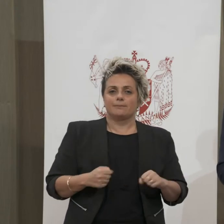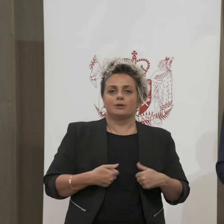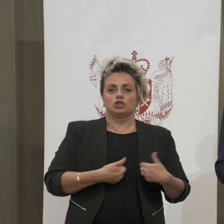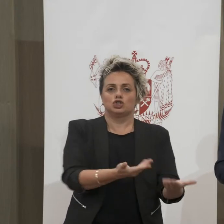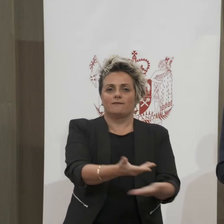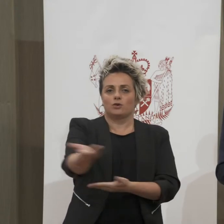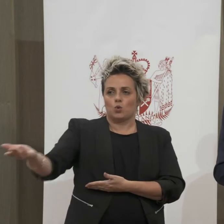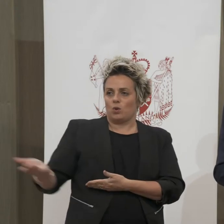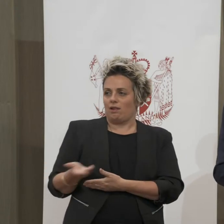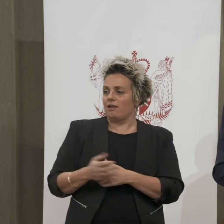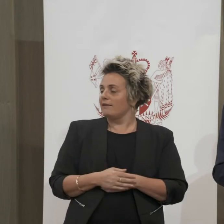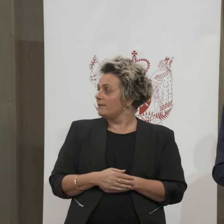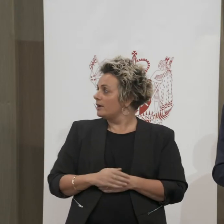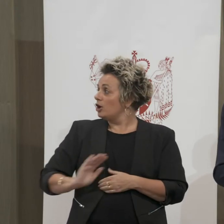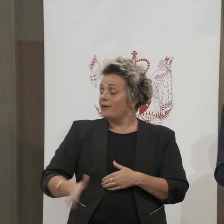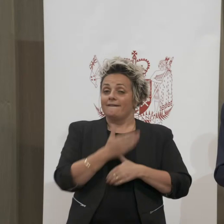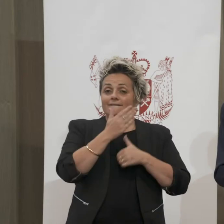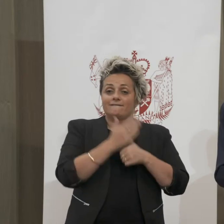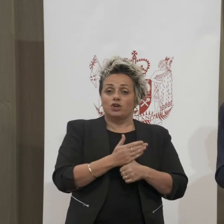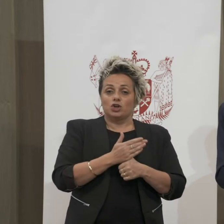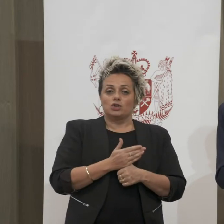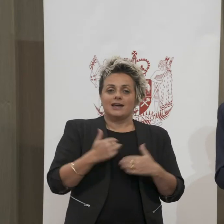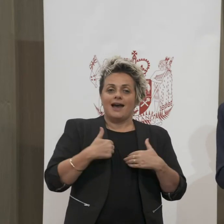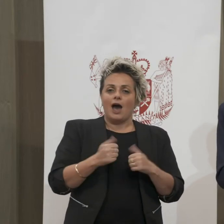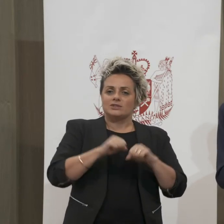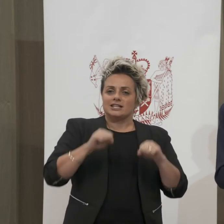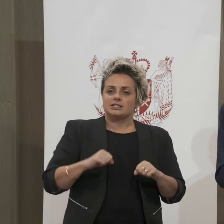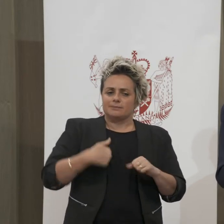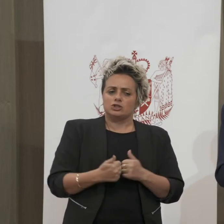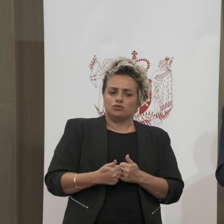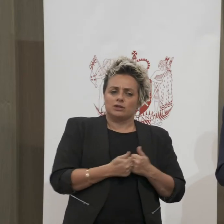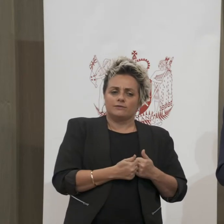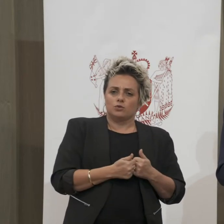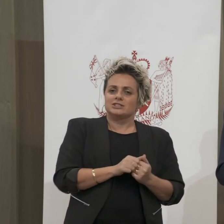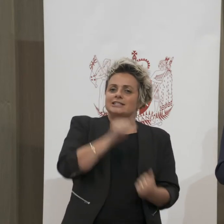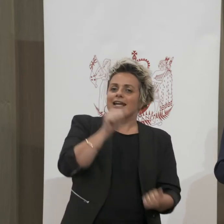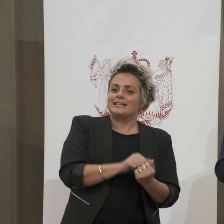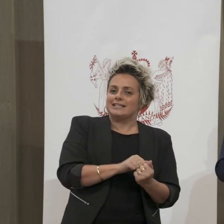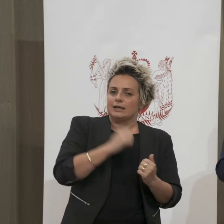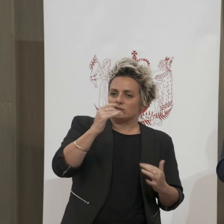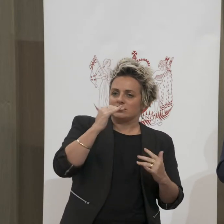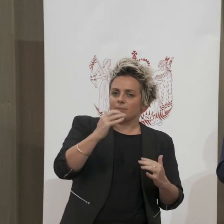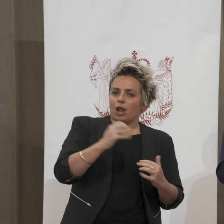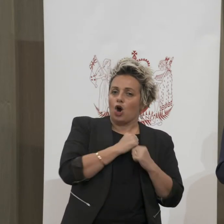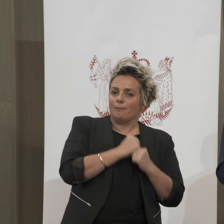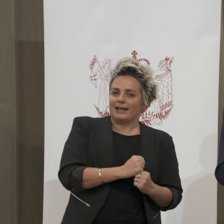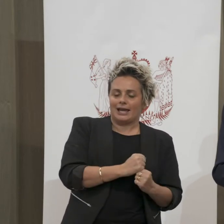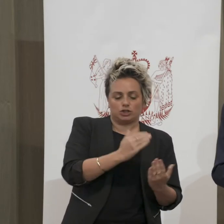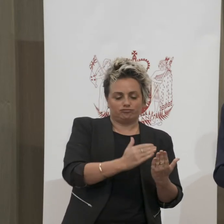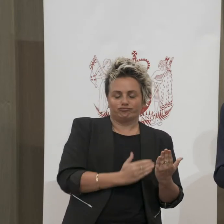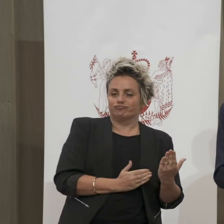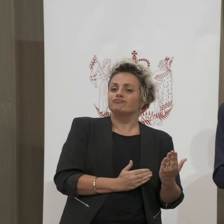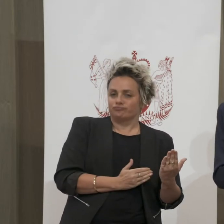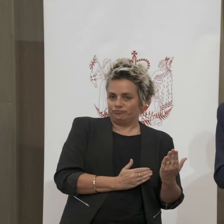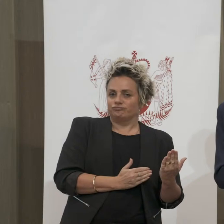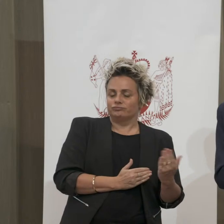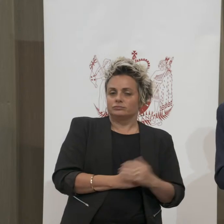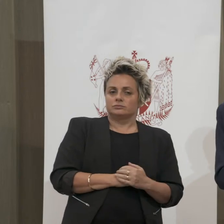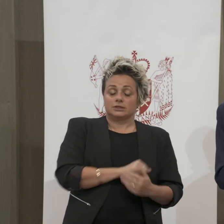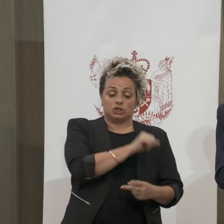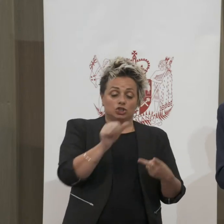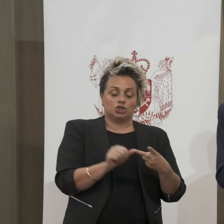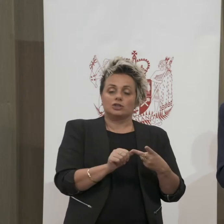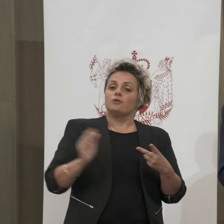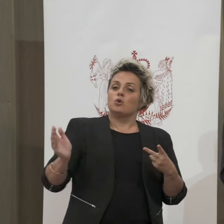everyone. Firstly, that the health system reinforces Te Tiriti principles and obligations. Next, all